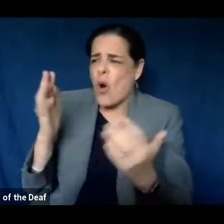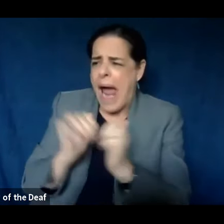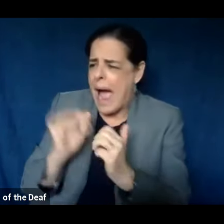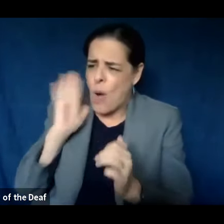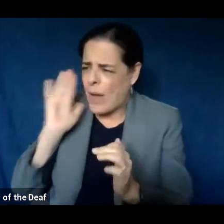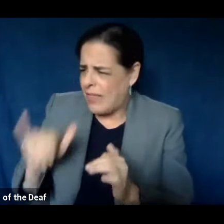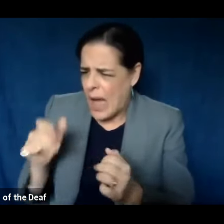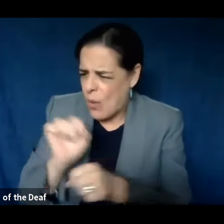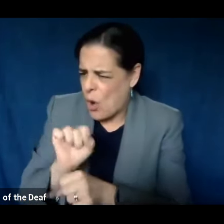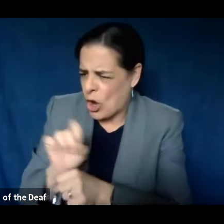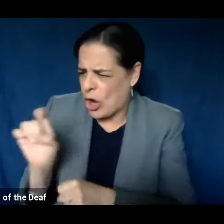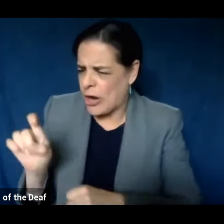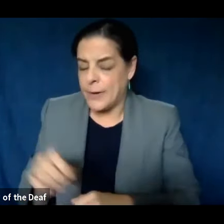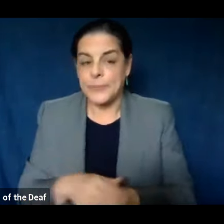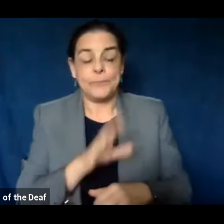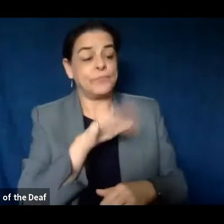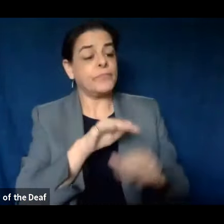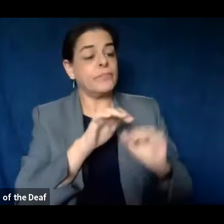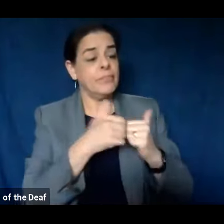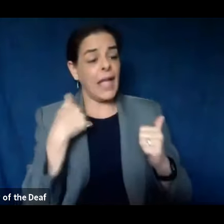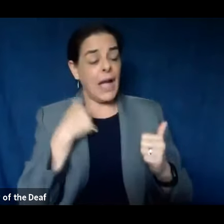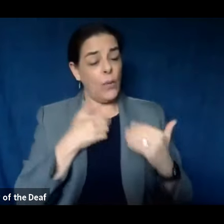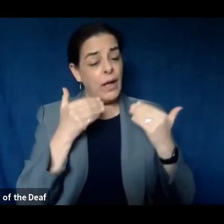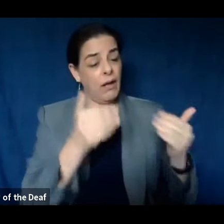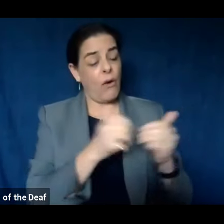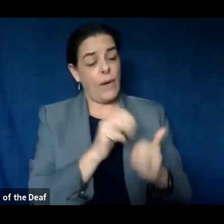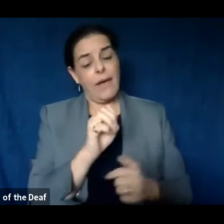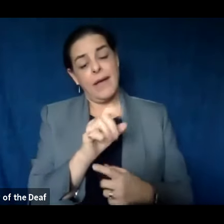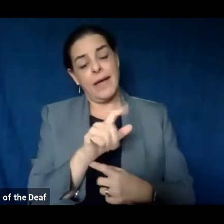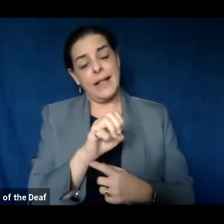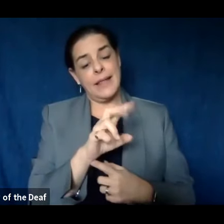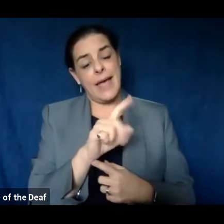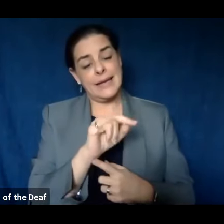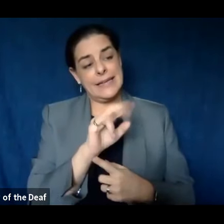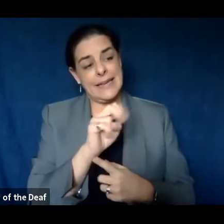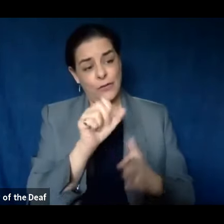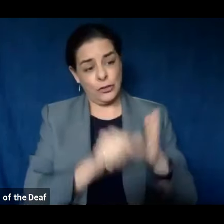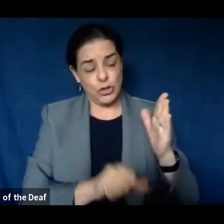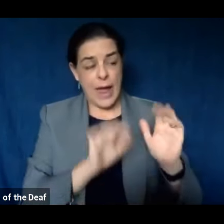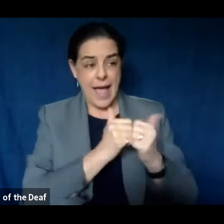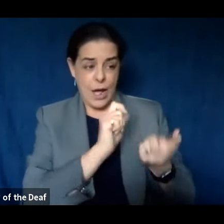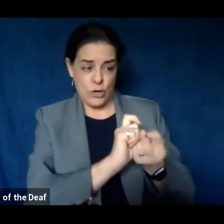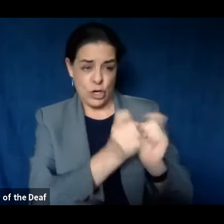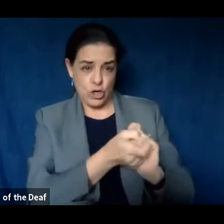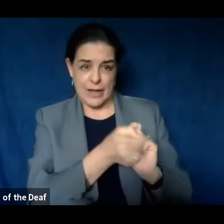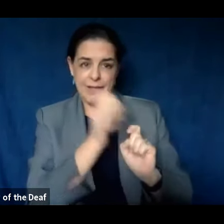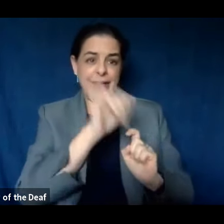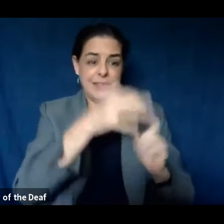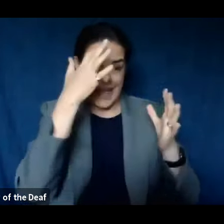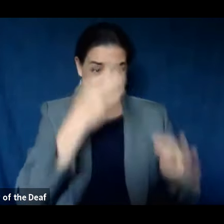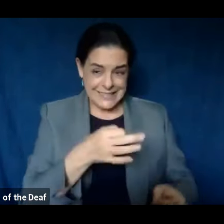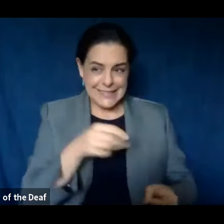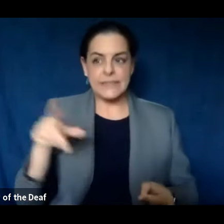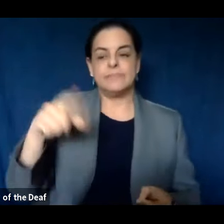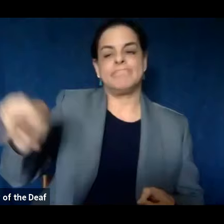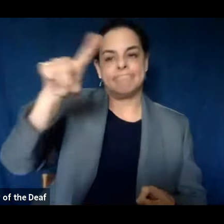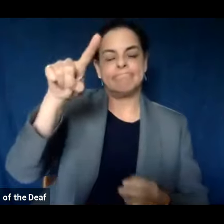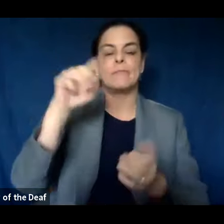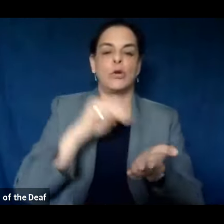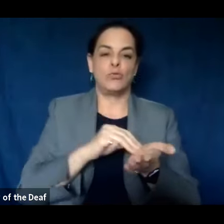decision on how to move forward with elective procedures and how to change that is actually a decision made by our medical community.